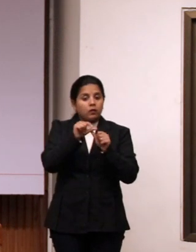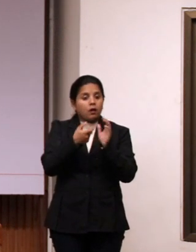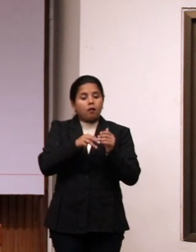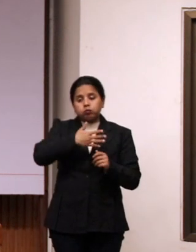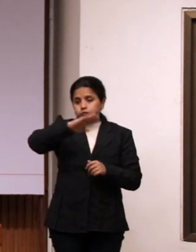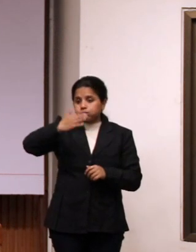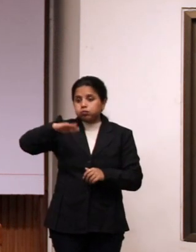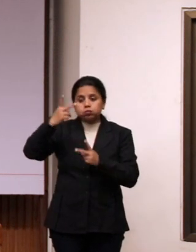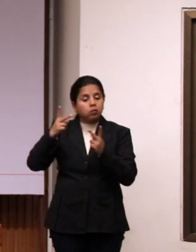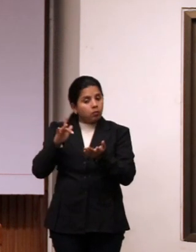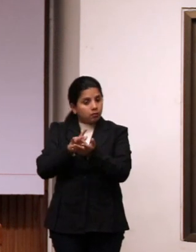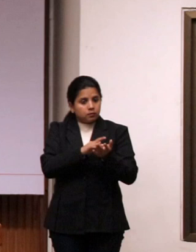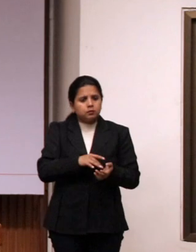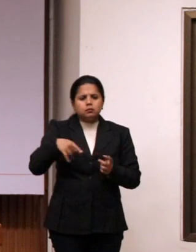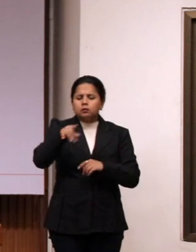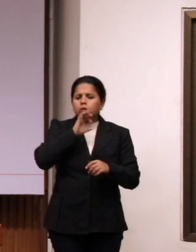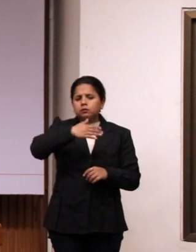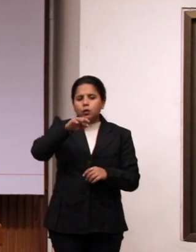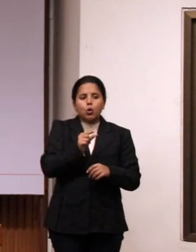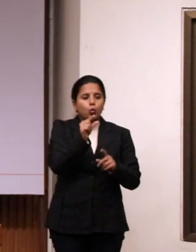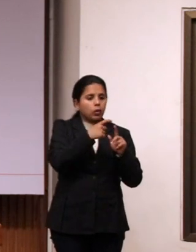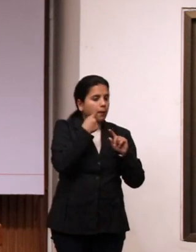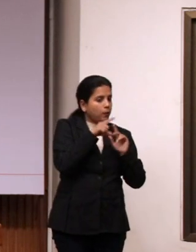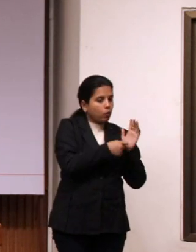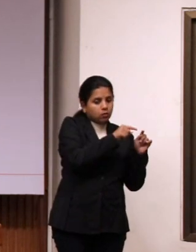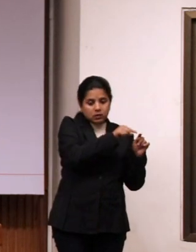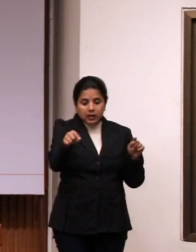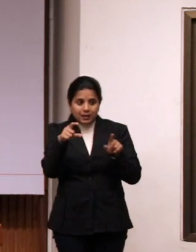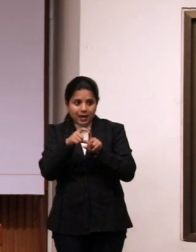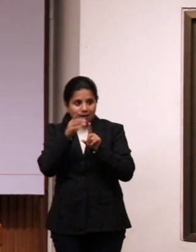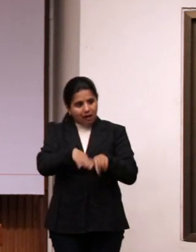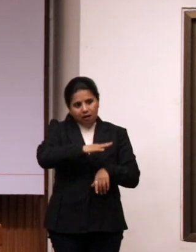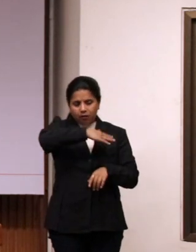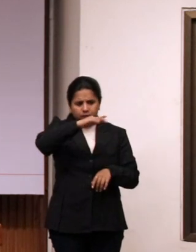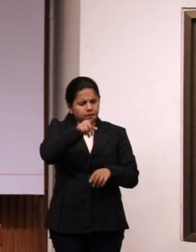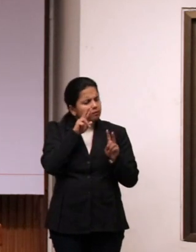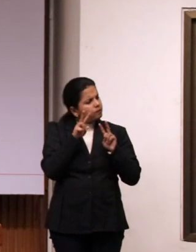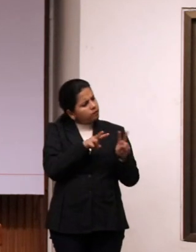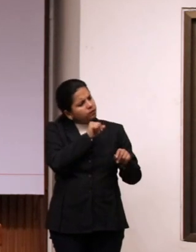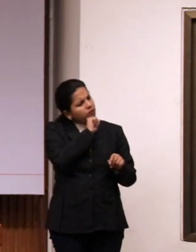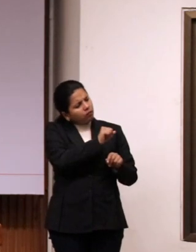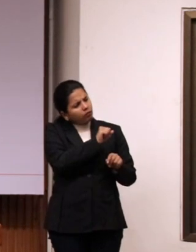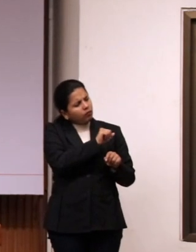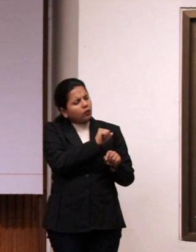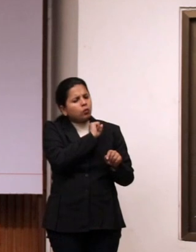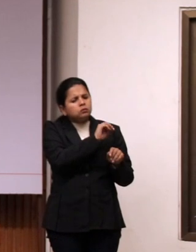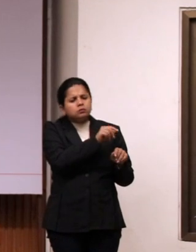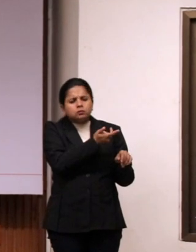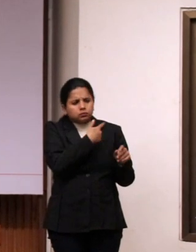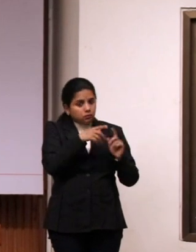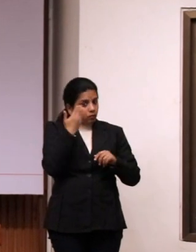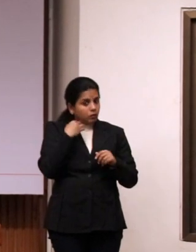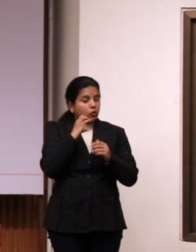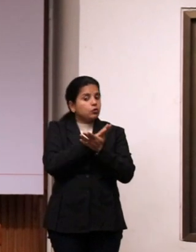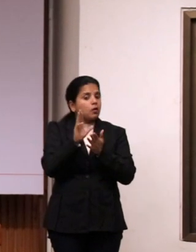ranges, which covers from Udaipur to Delhi, you please look at it. Because people must understand, I work in